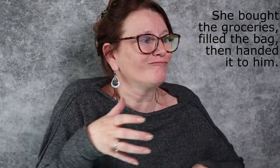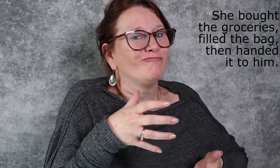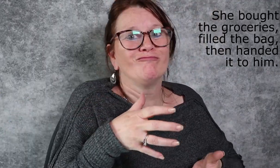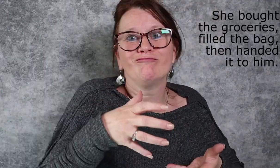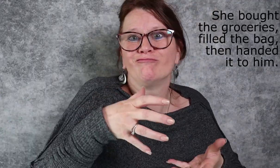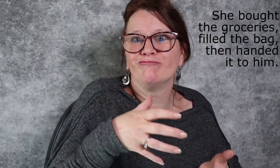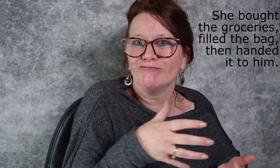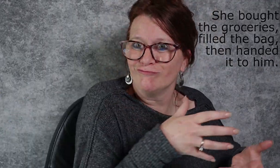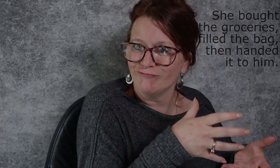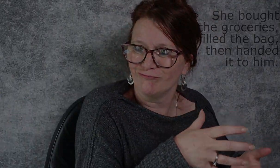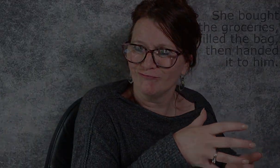bag.